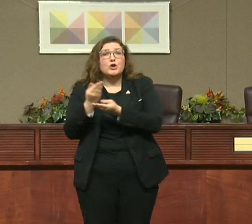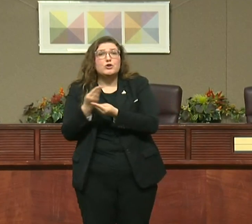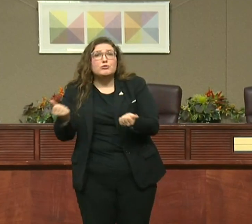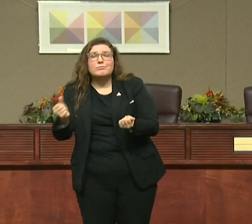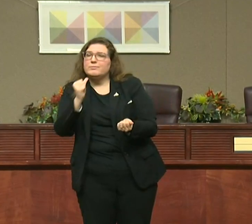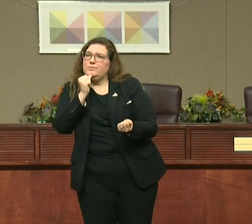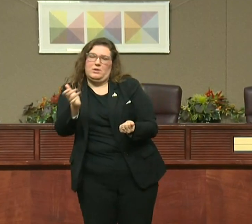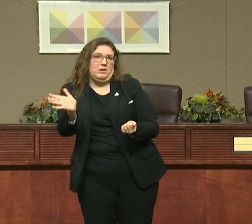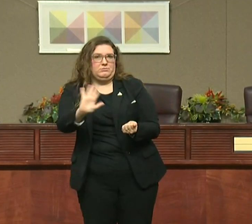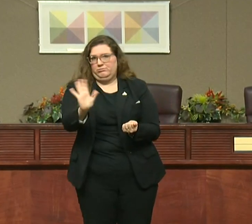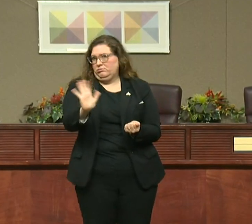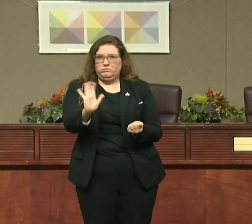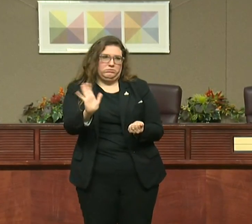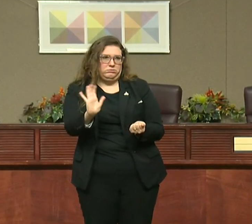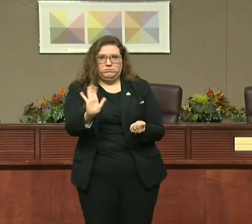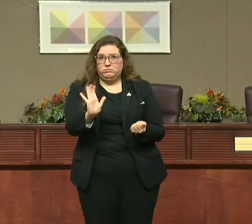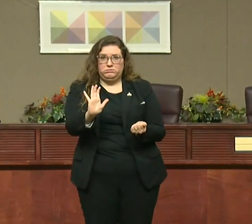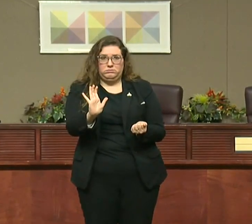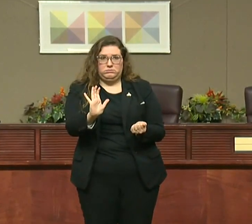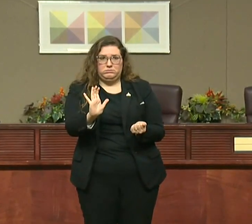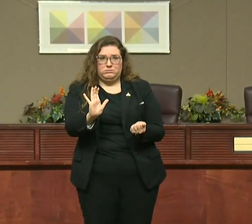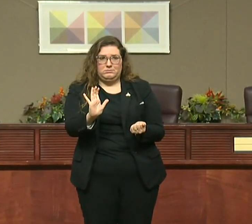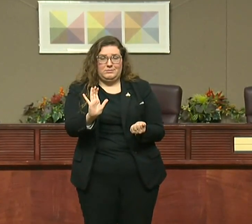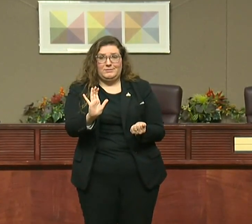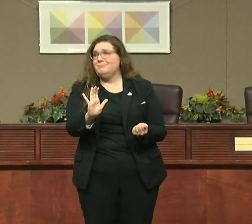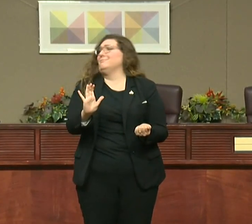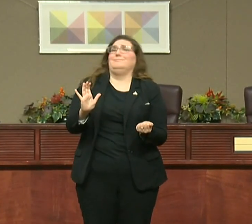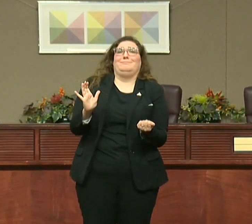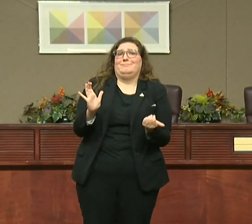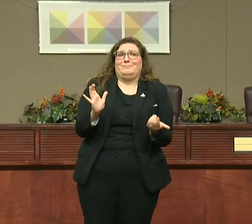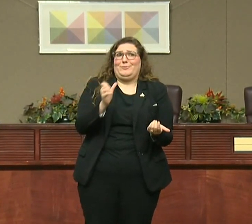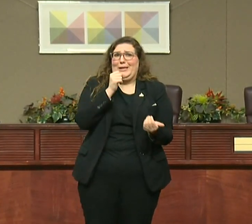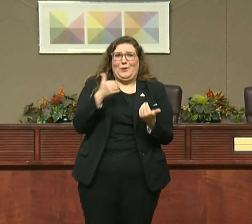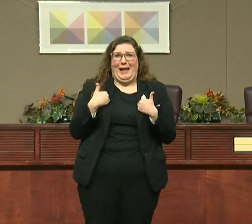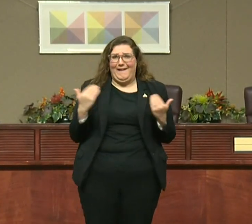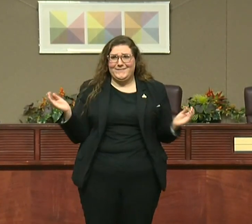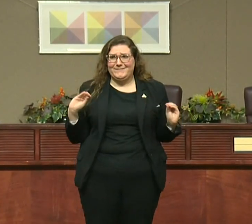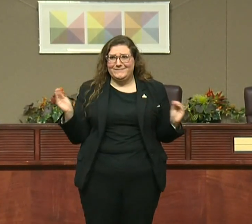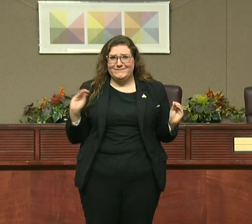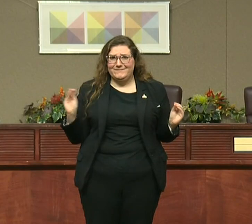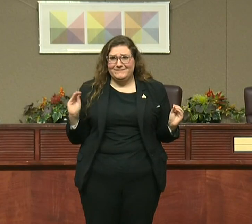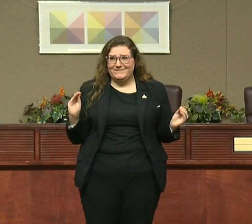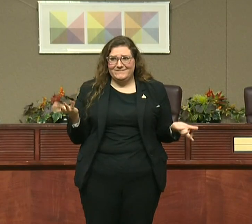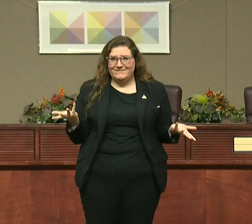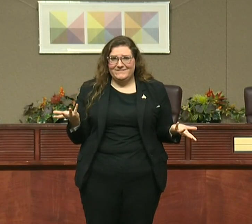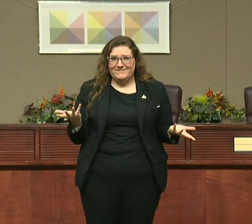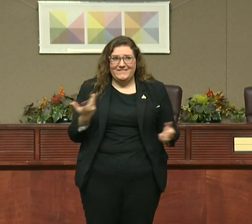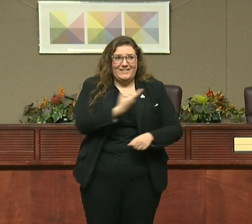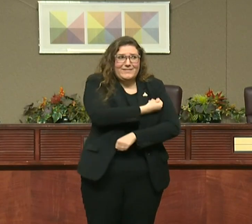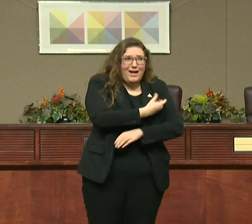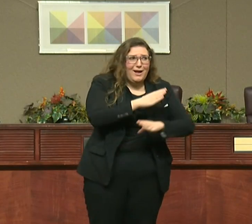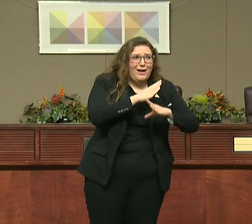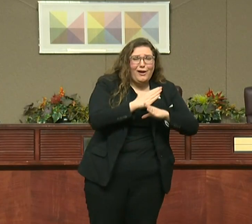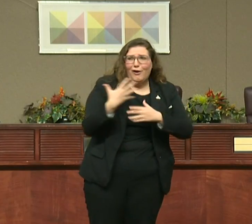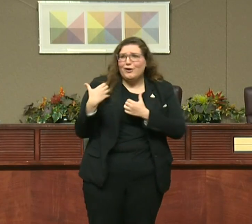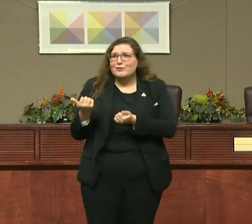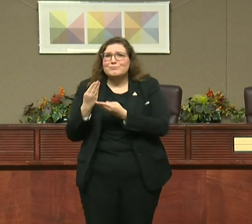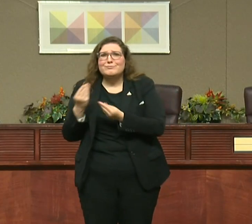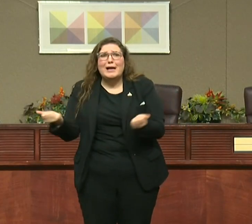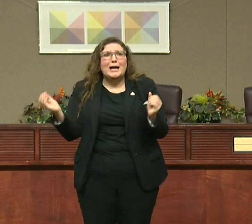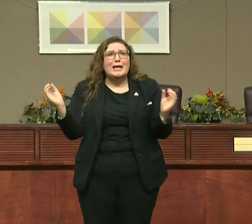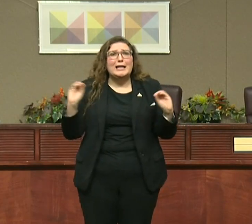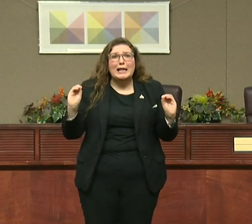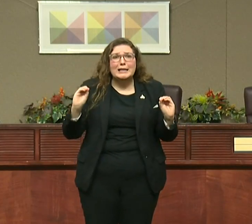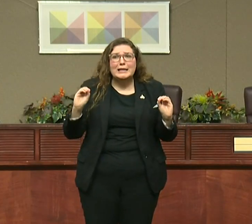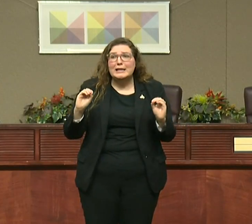virus in our civilized world. There's no vaccine or cure. So that means that we have to live